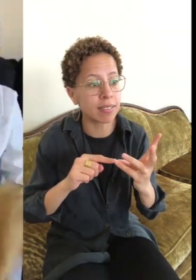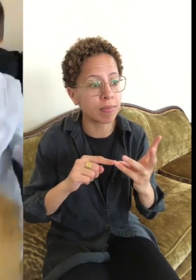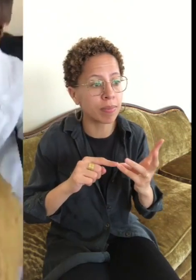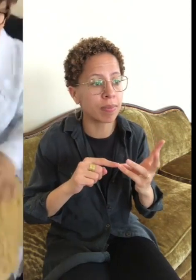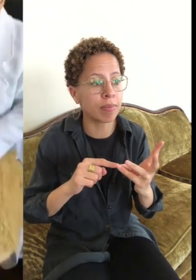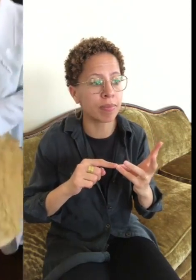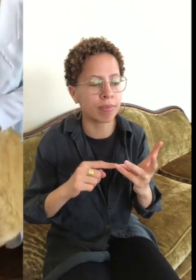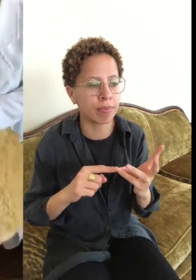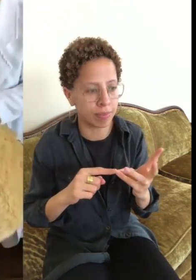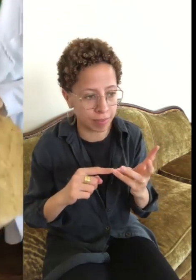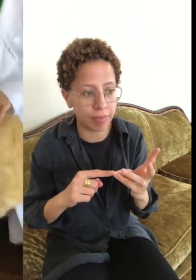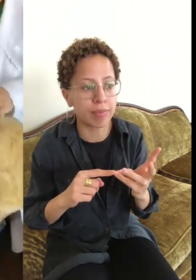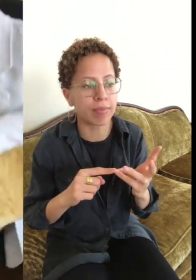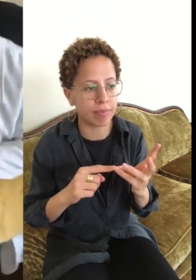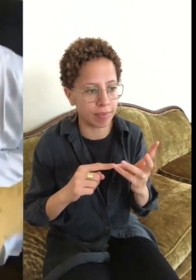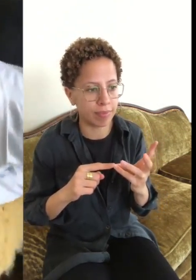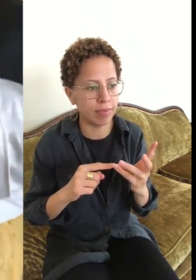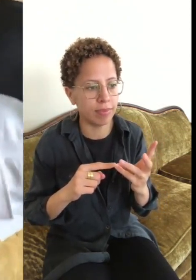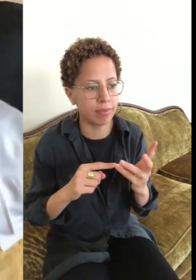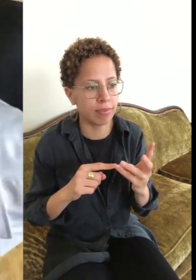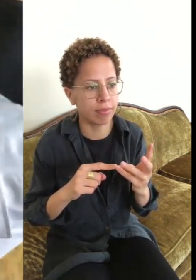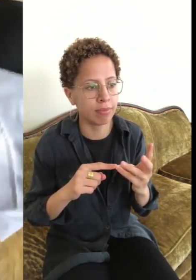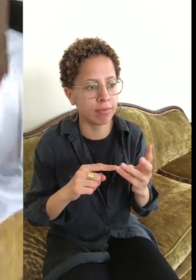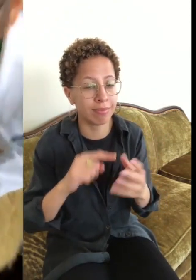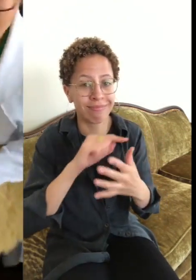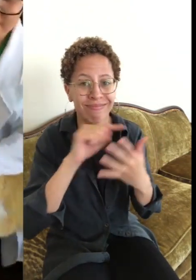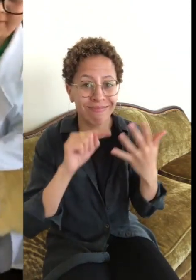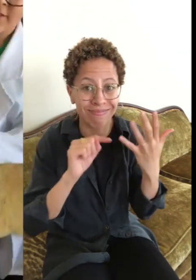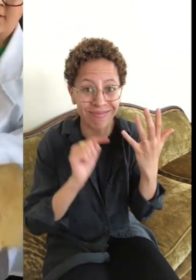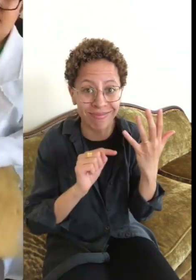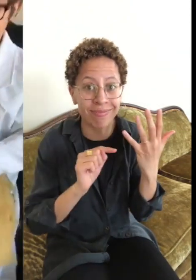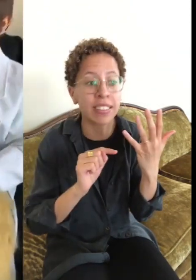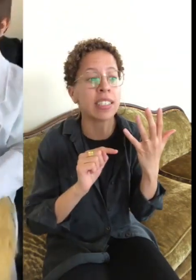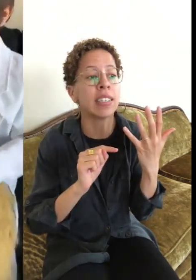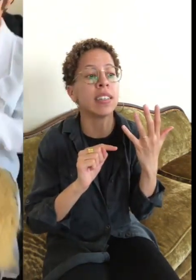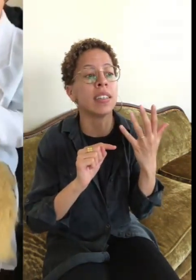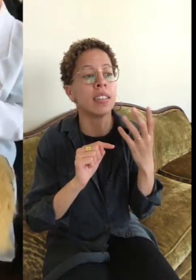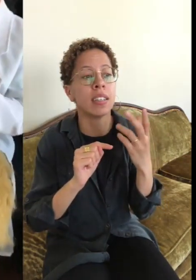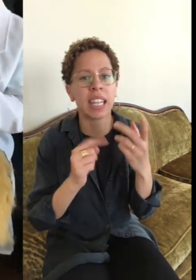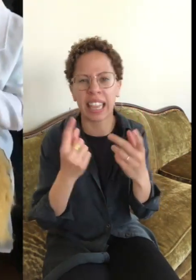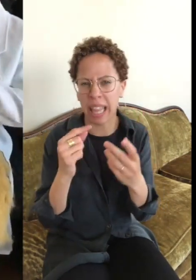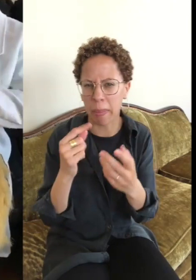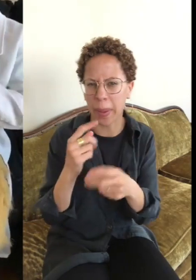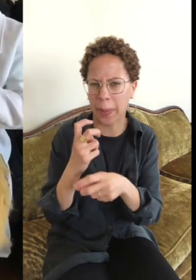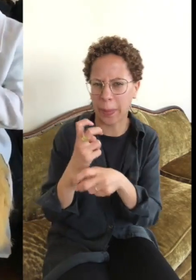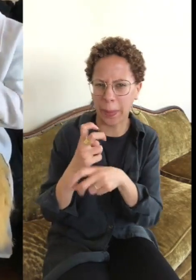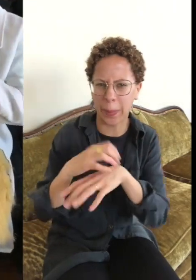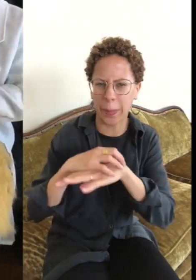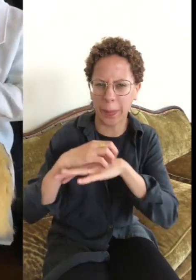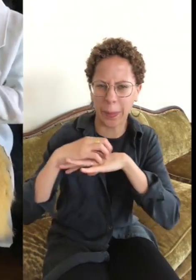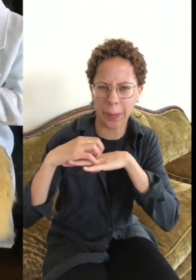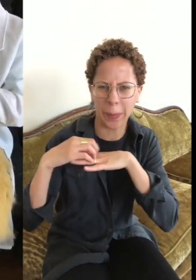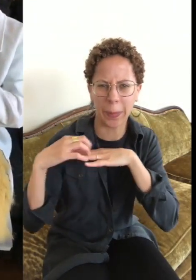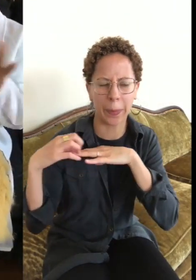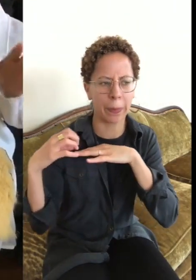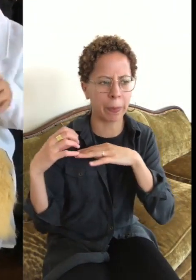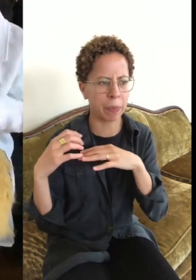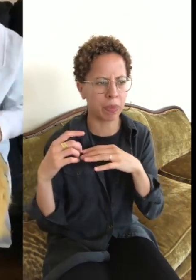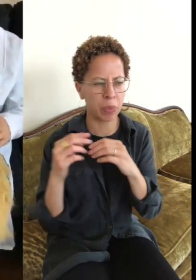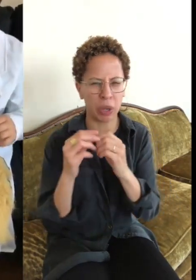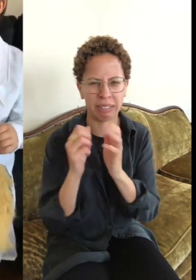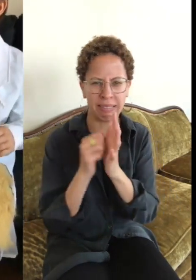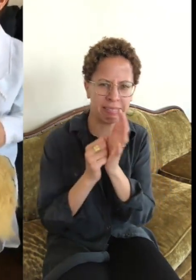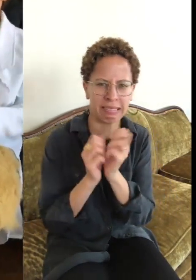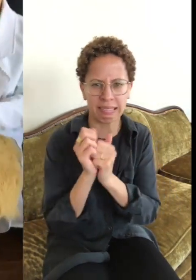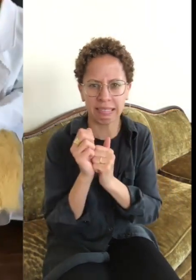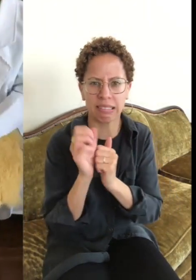Yeah. Okay. This would make kind of scruffy mitts. Yeah, that would make scruffy mitts. So, Simon,